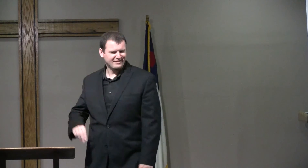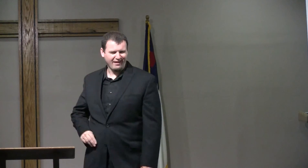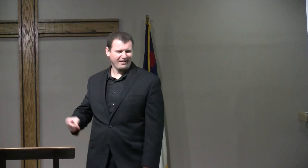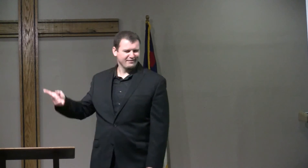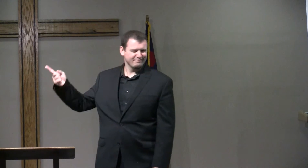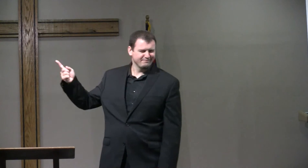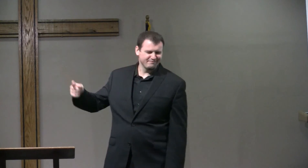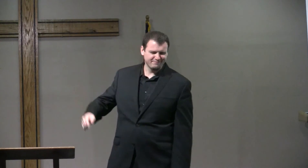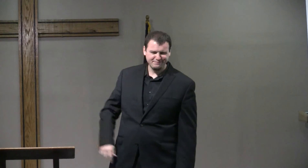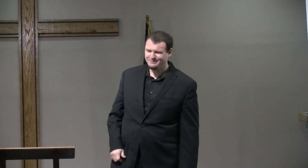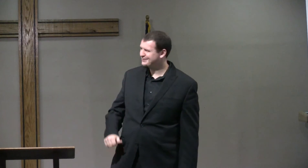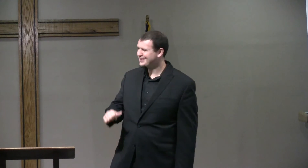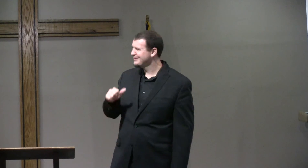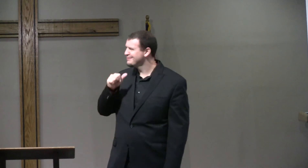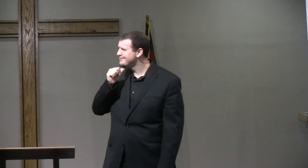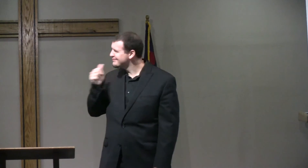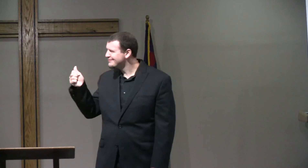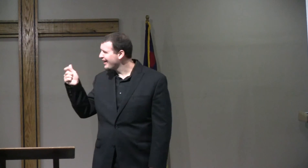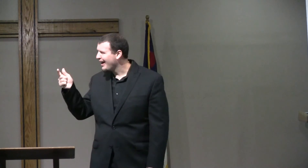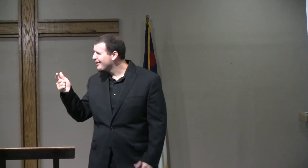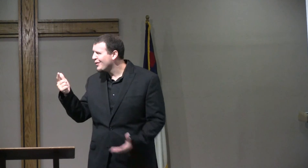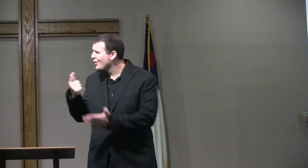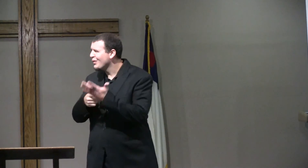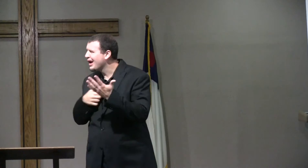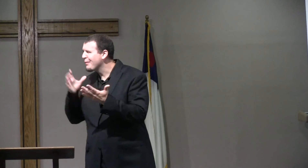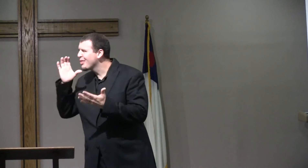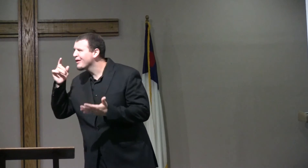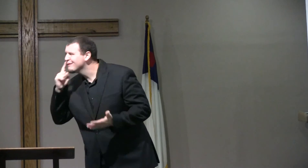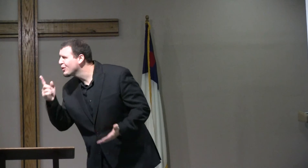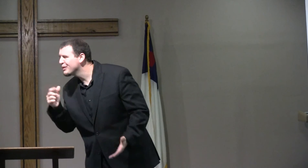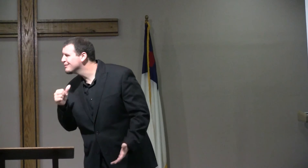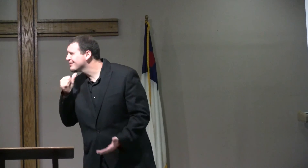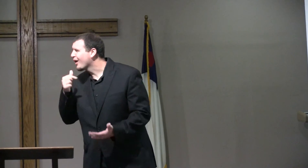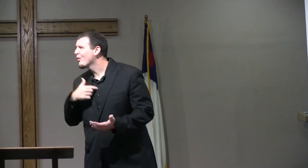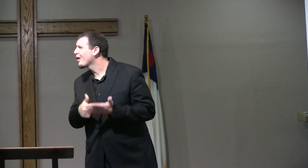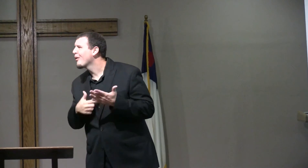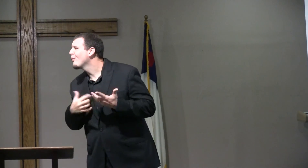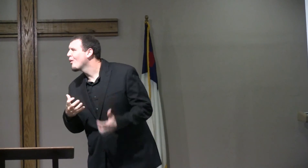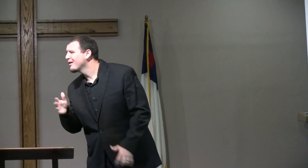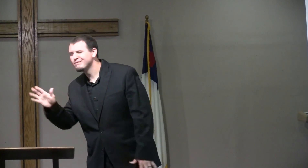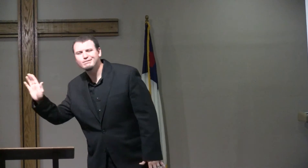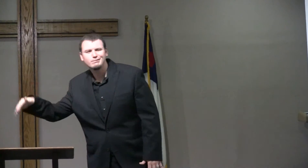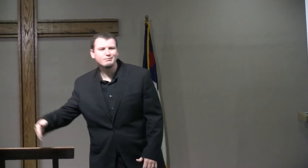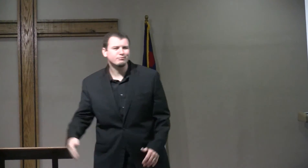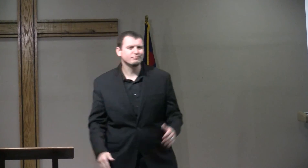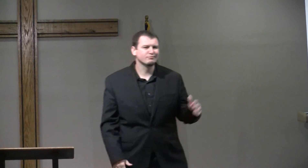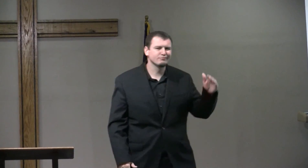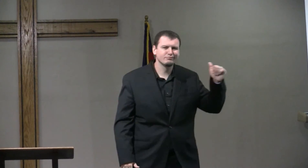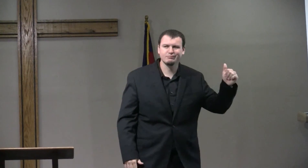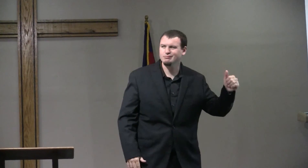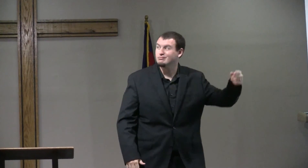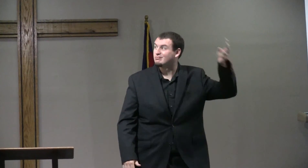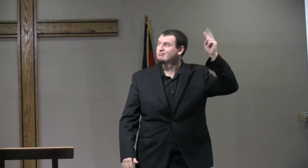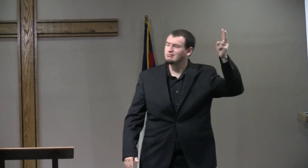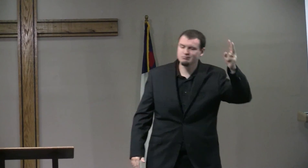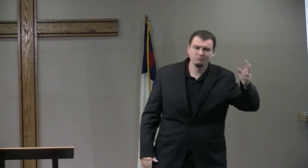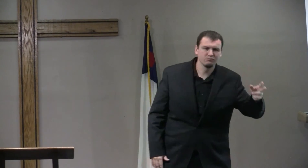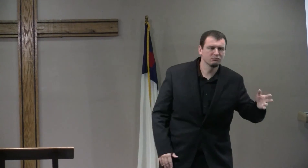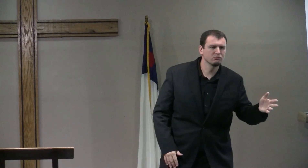Maybe they shake their head and say, well, he's not the Messiah. This is not what I expected to hear. This is not what I want. See